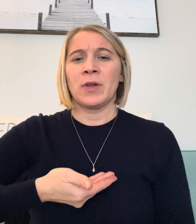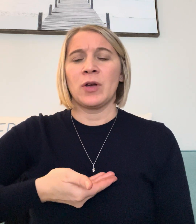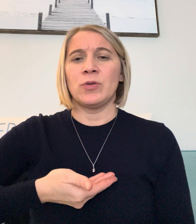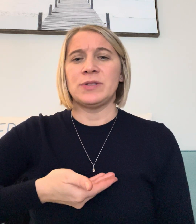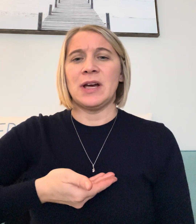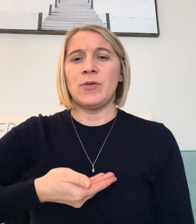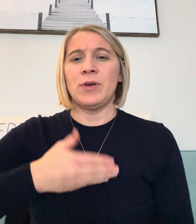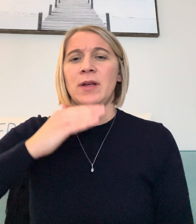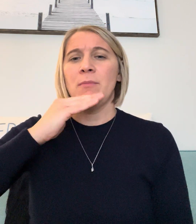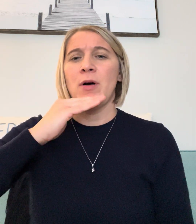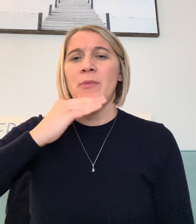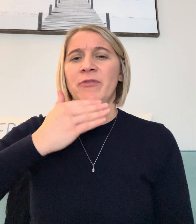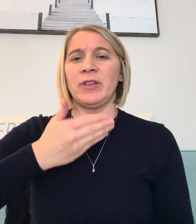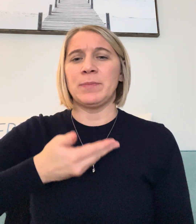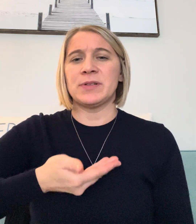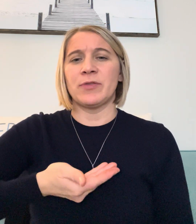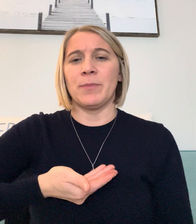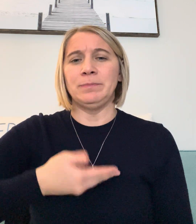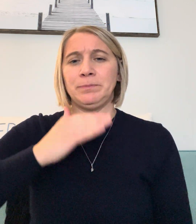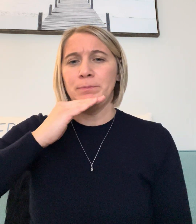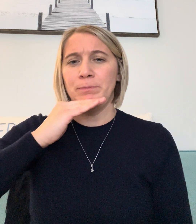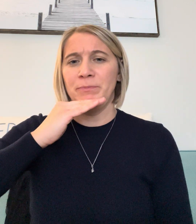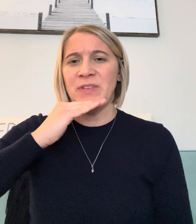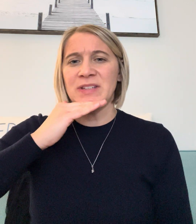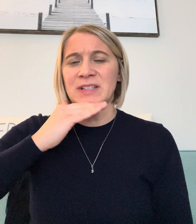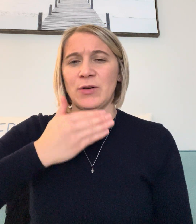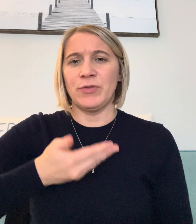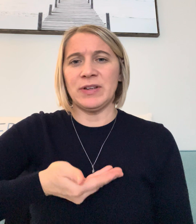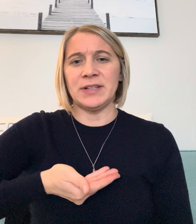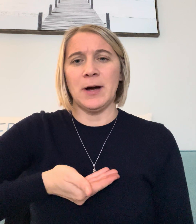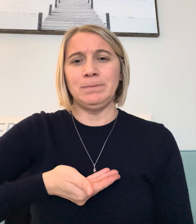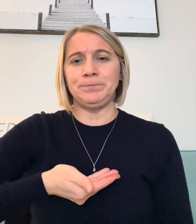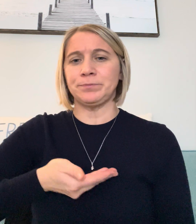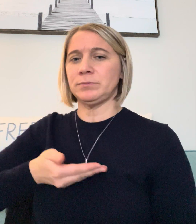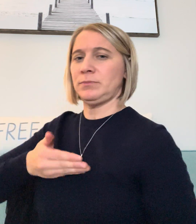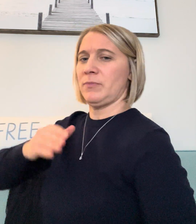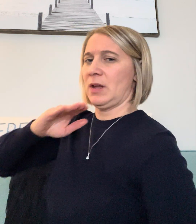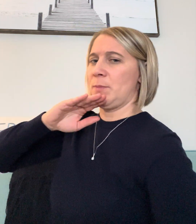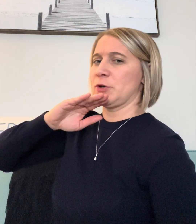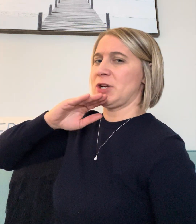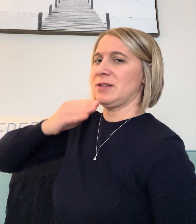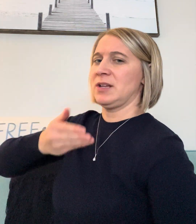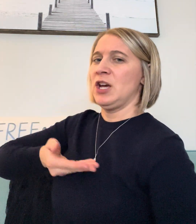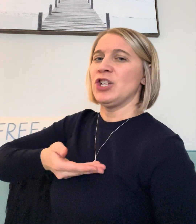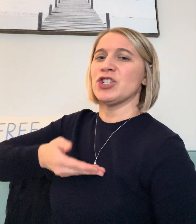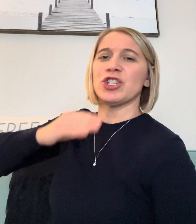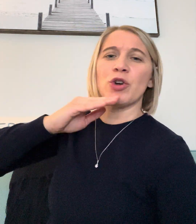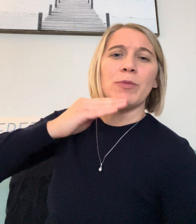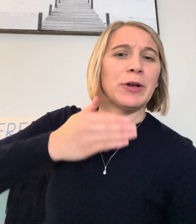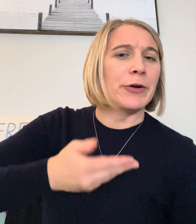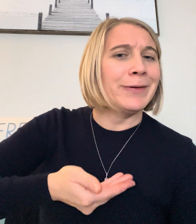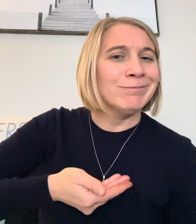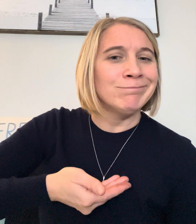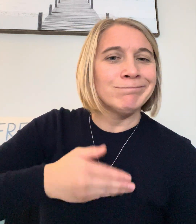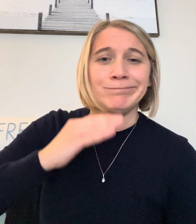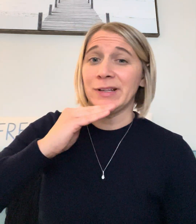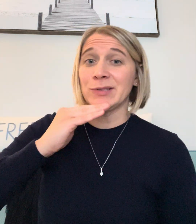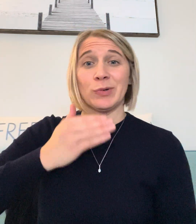goes down, palm flips from facing down to facing up, upper chest, just to show the beard. That's what it